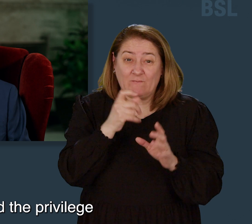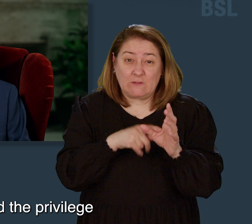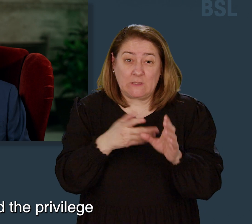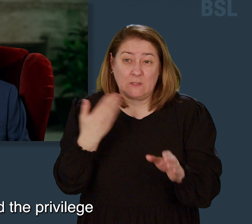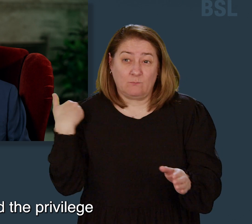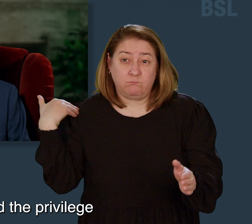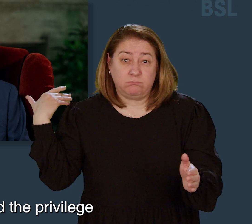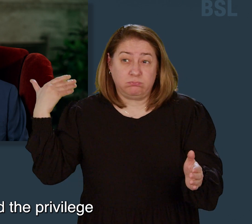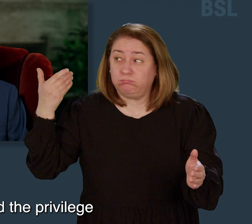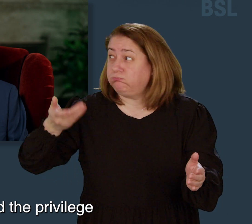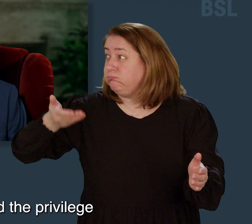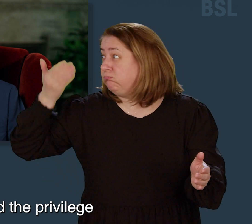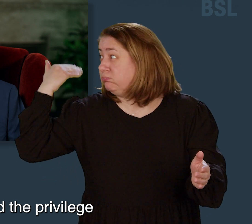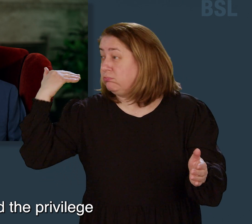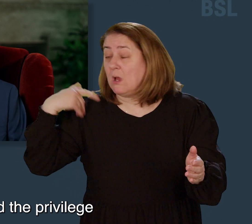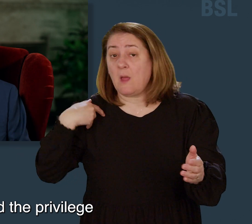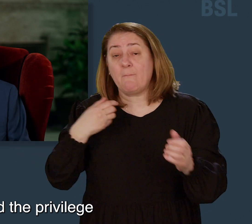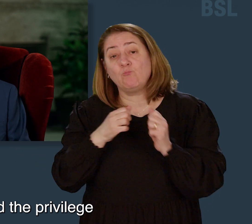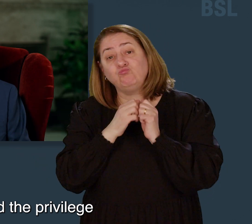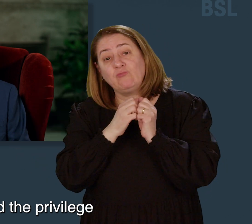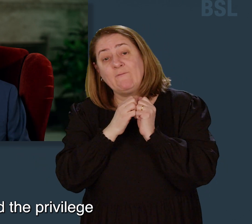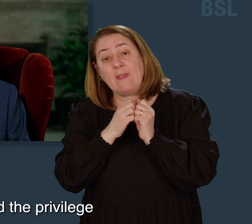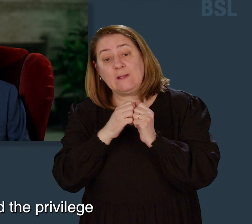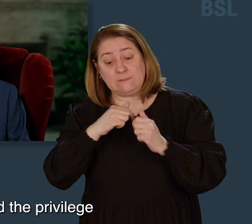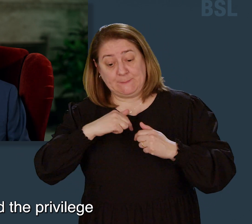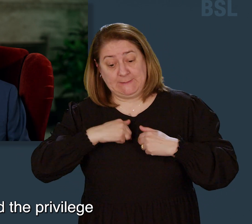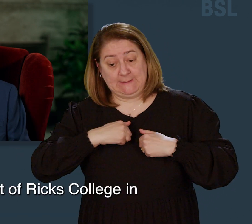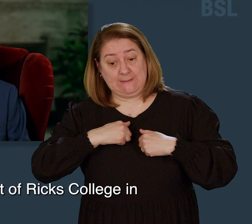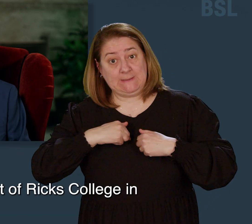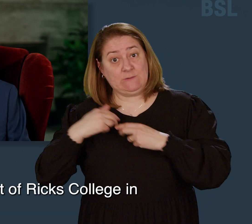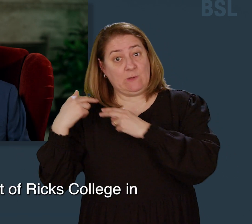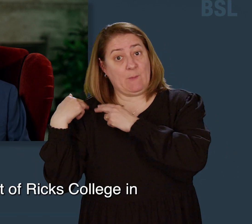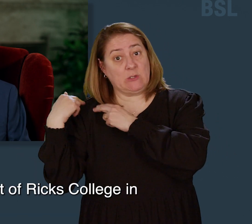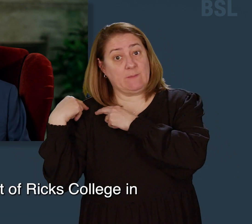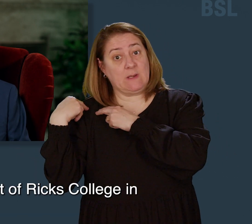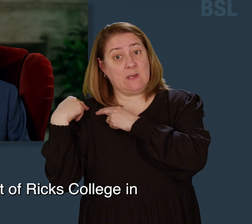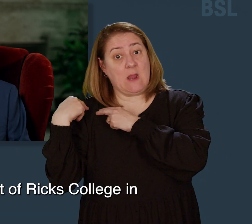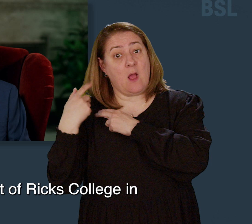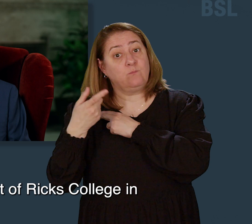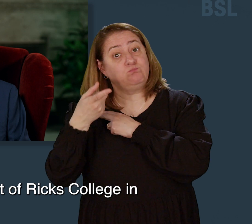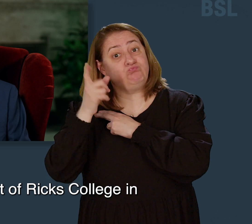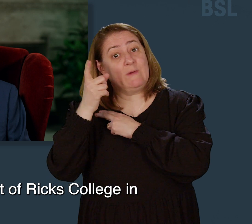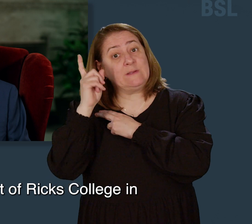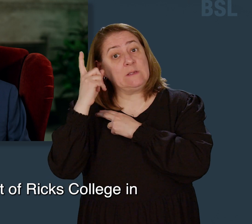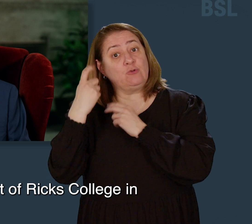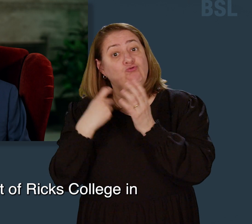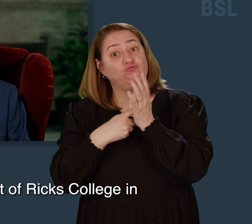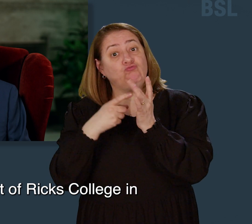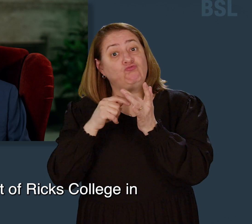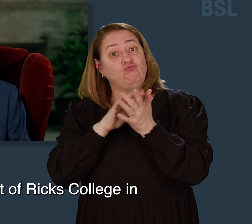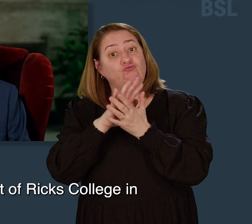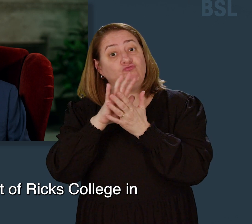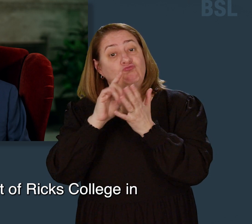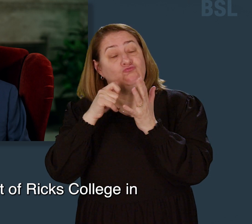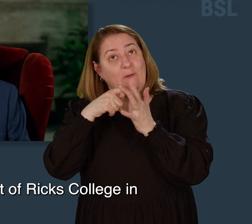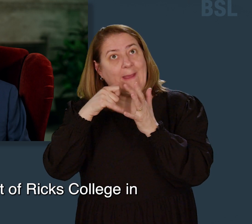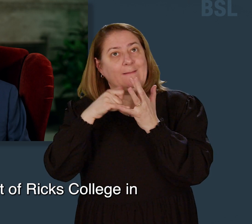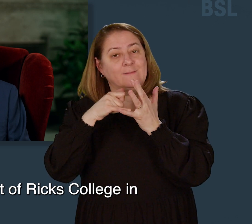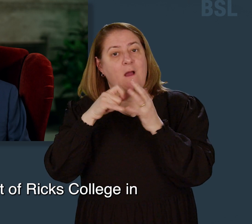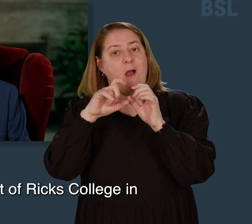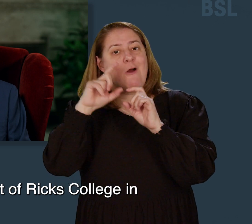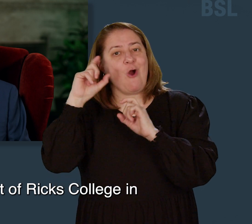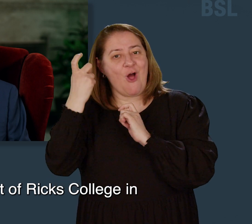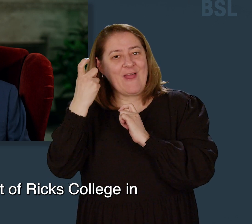Over 50 years ago, I had the privilege to serve as the president of Ricks